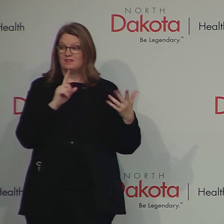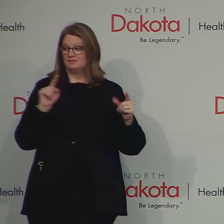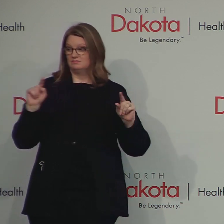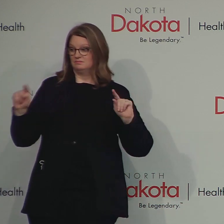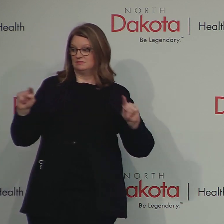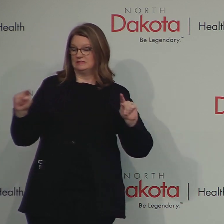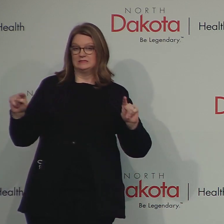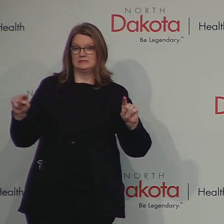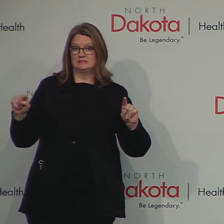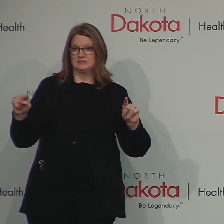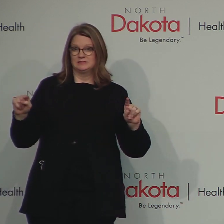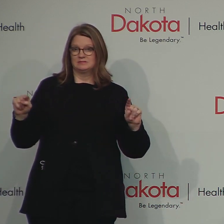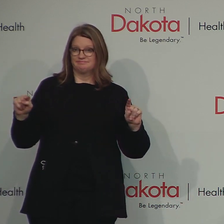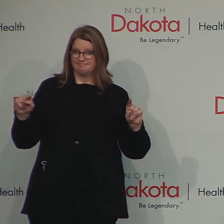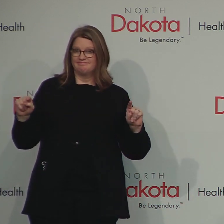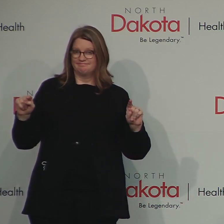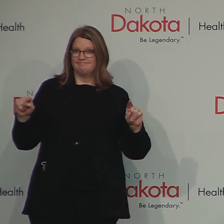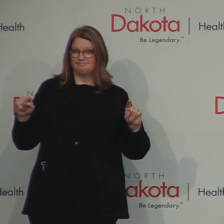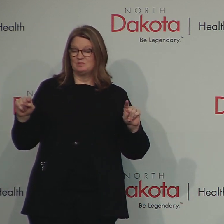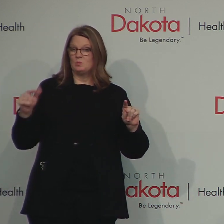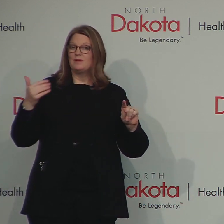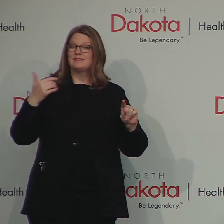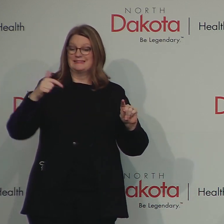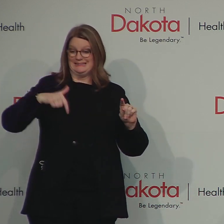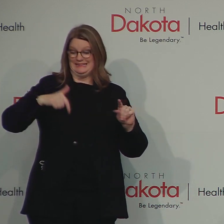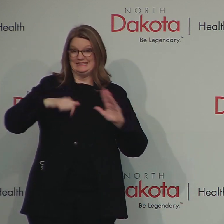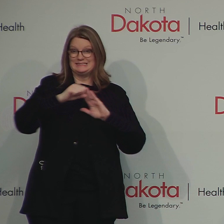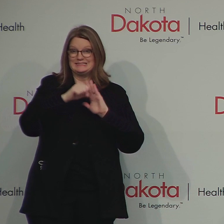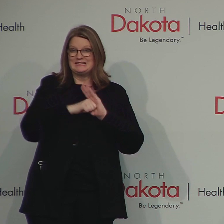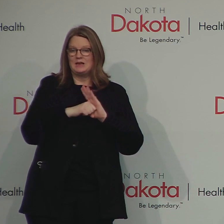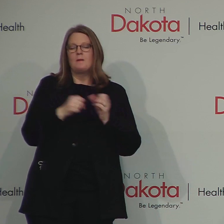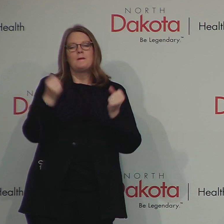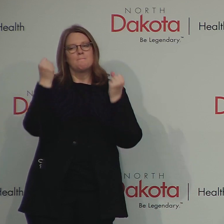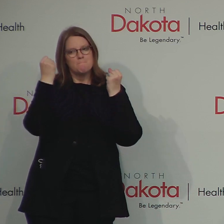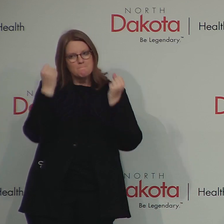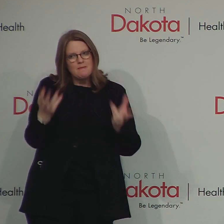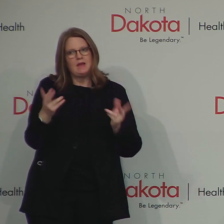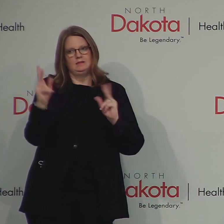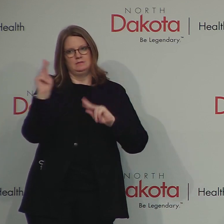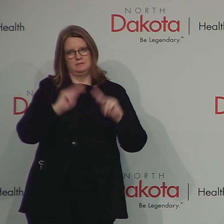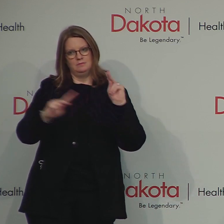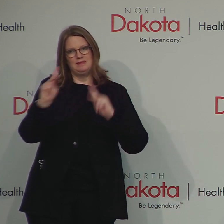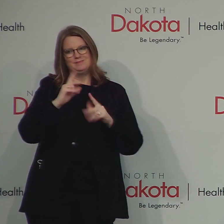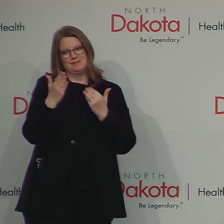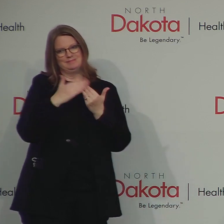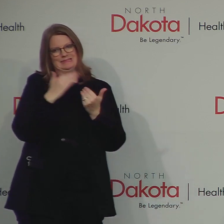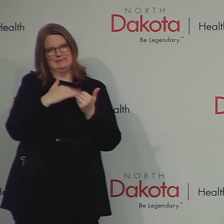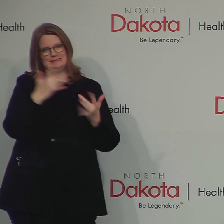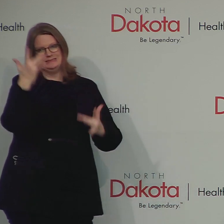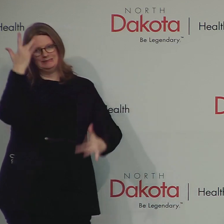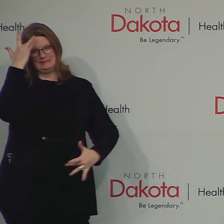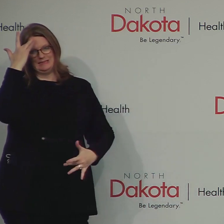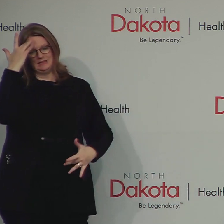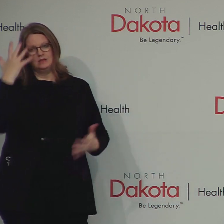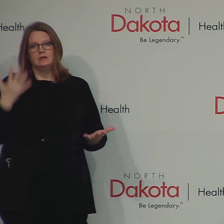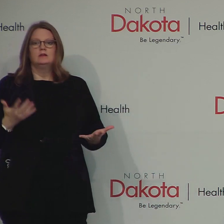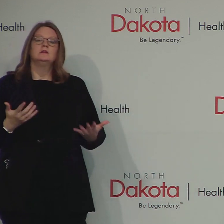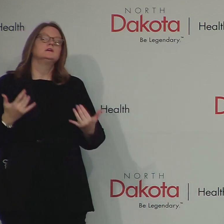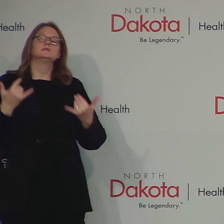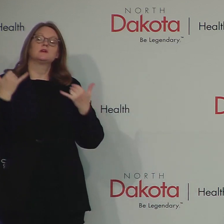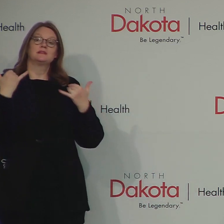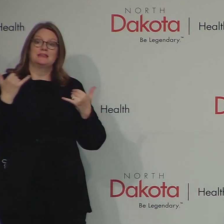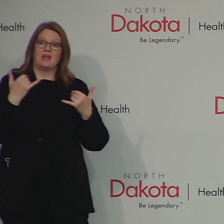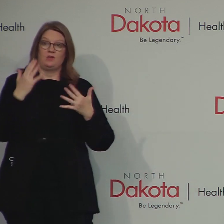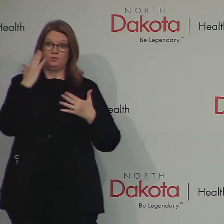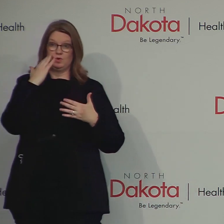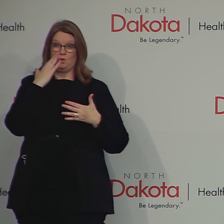is that we truly do have a significant portion of our state which is vulnerable. As we move through the vaccine